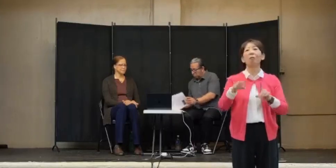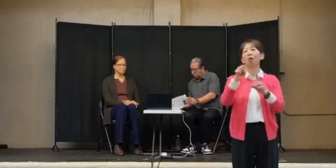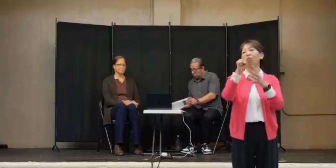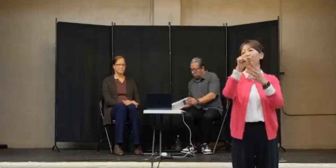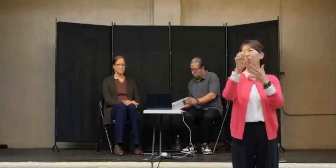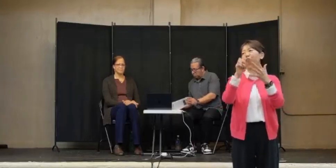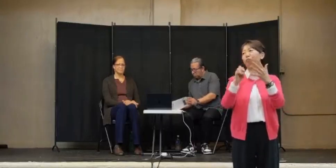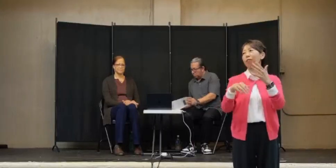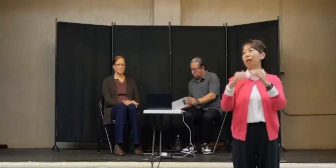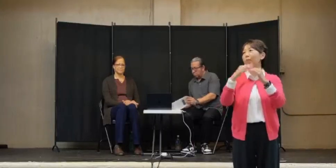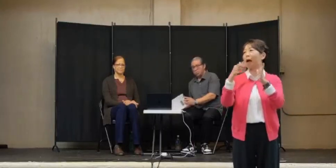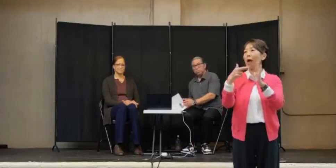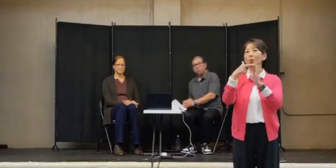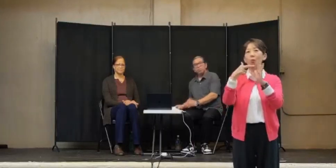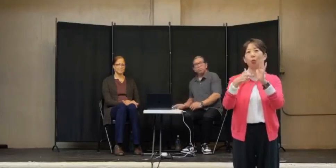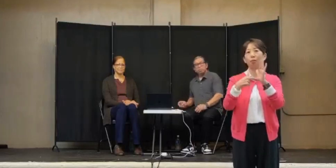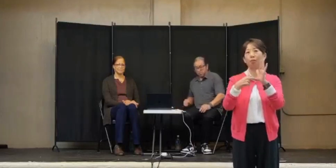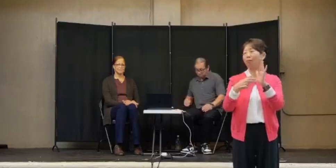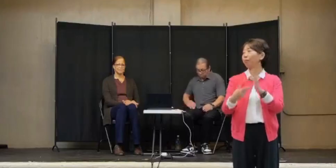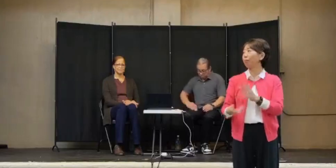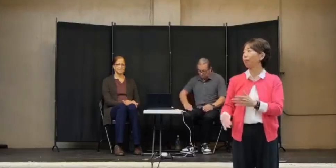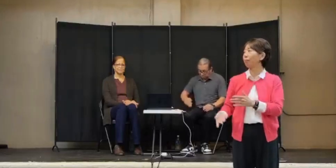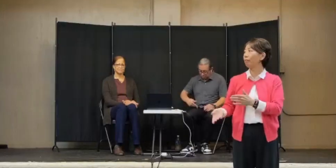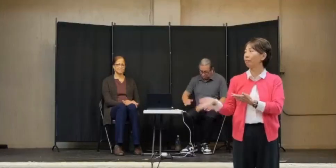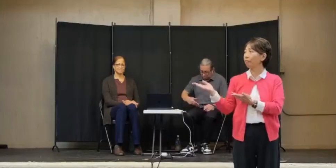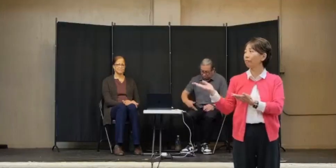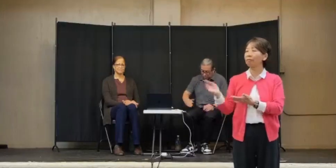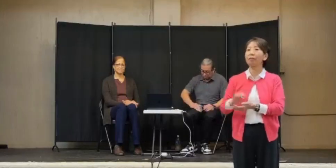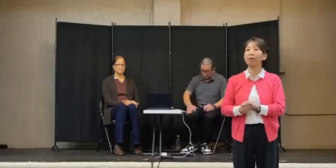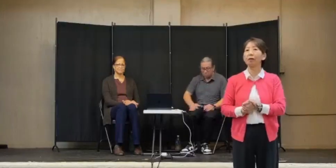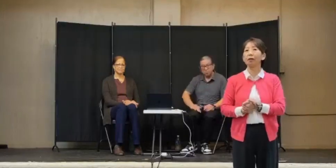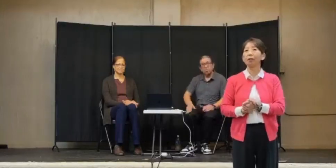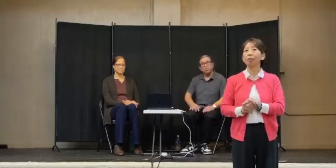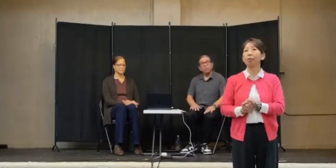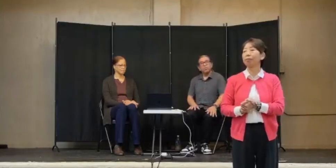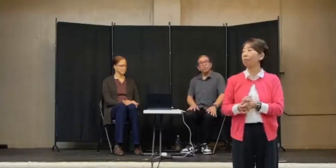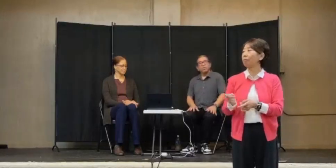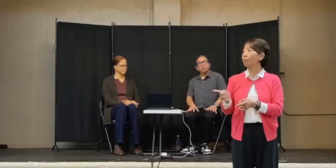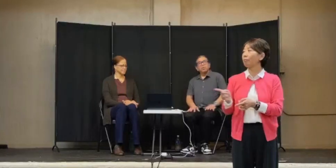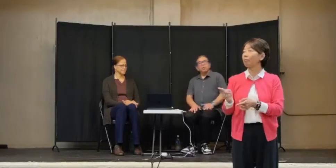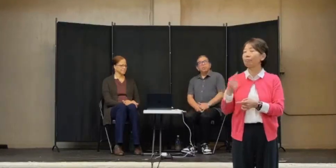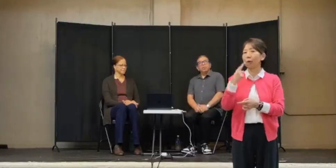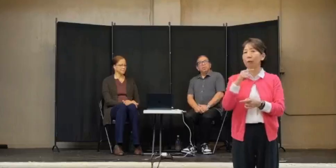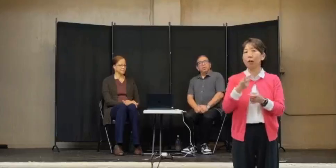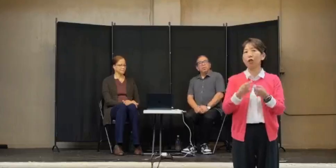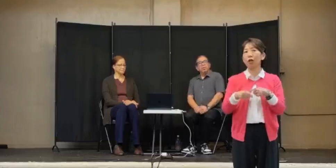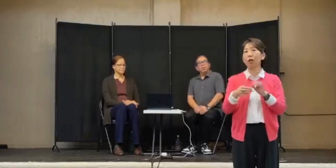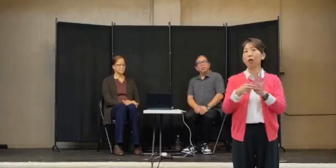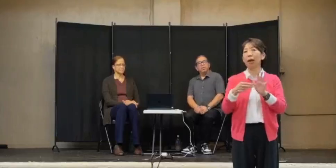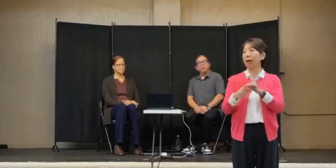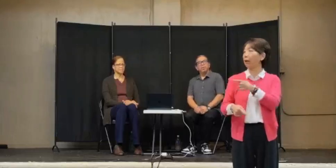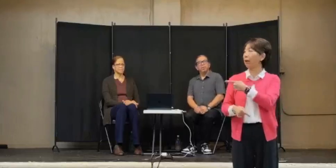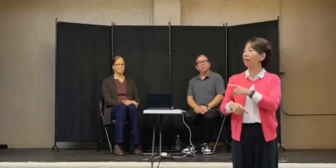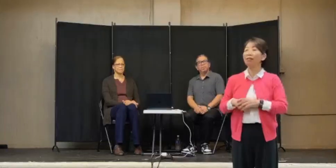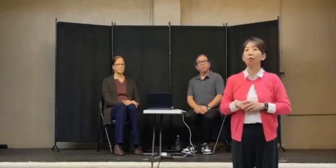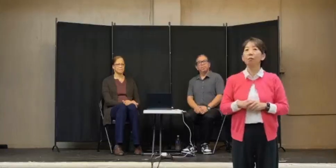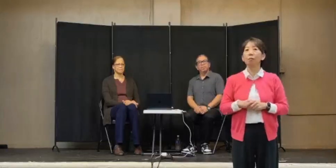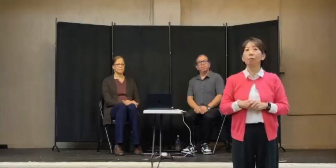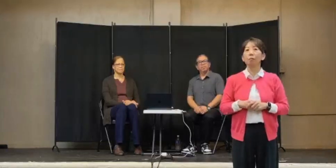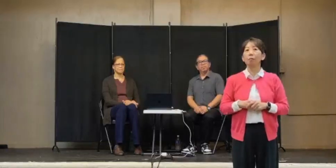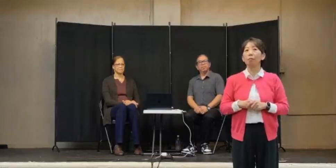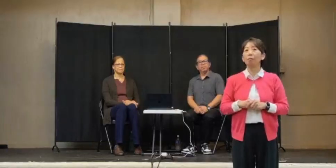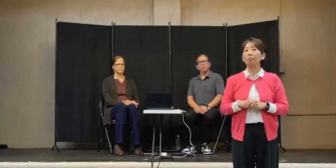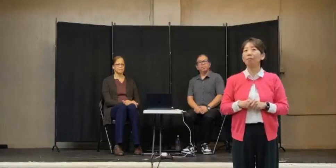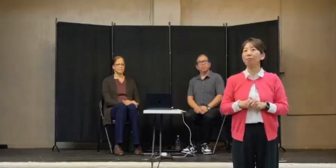Before we start the presentation, I'm just gonna talk about some of our house rules. Can you advance the